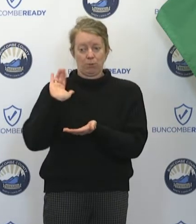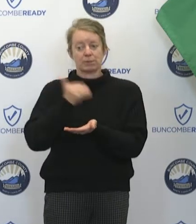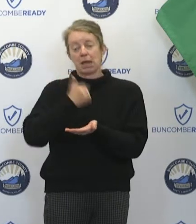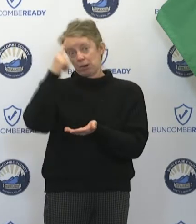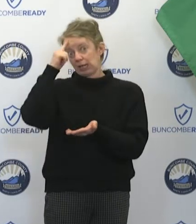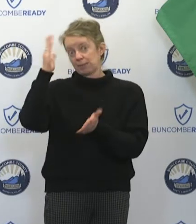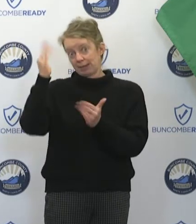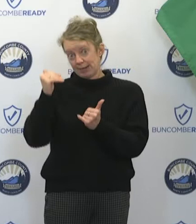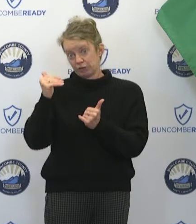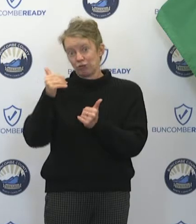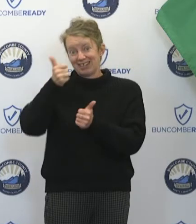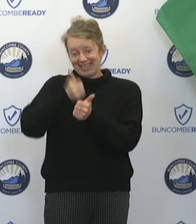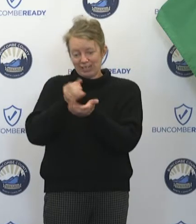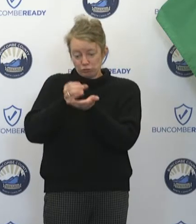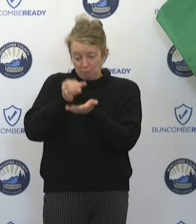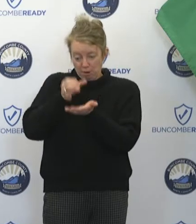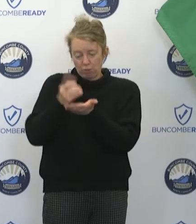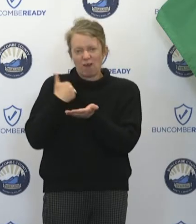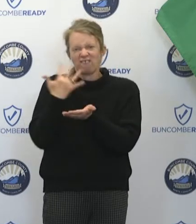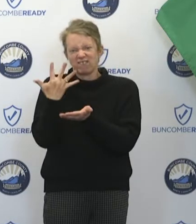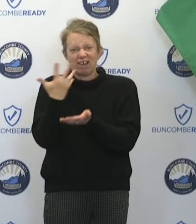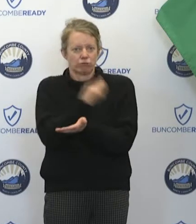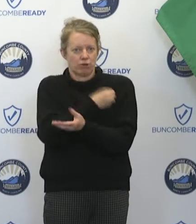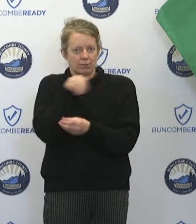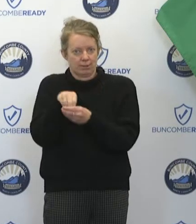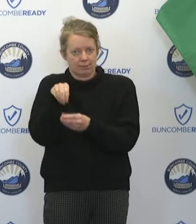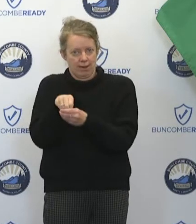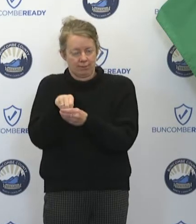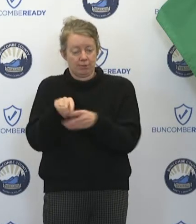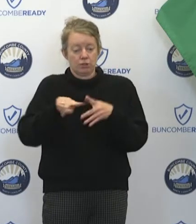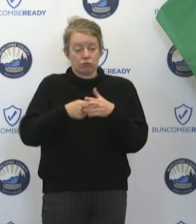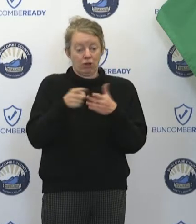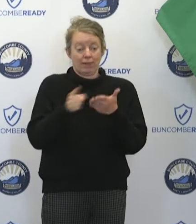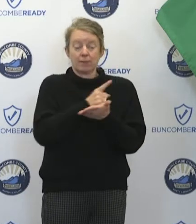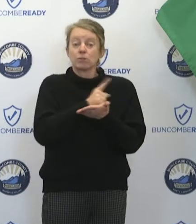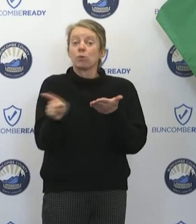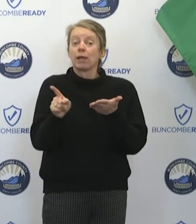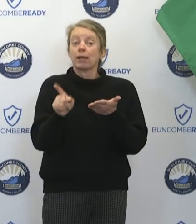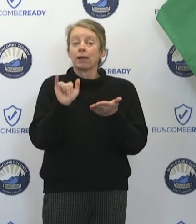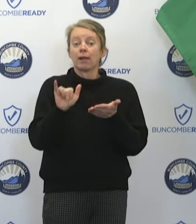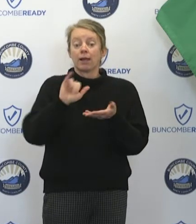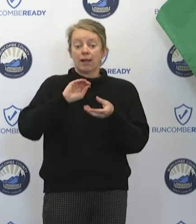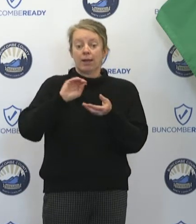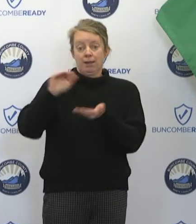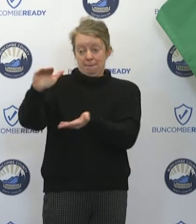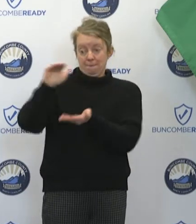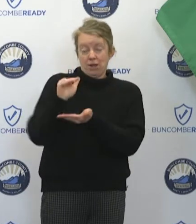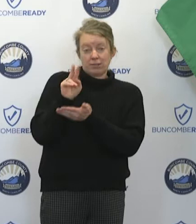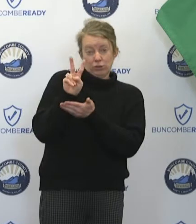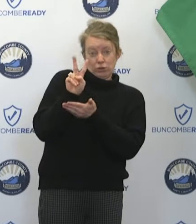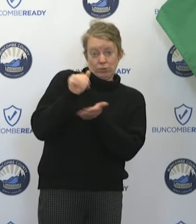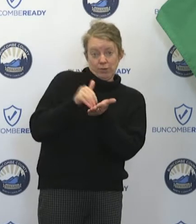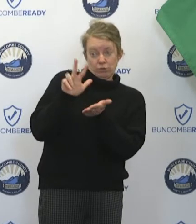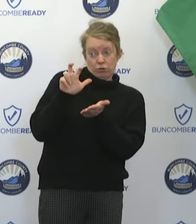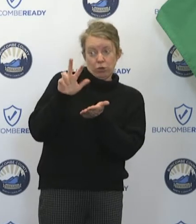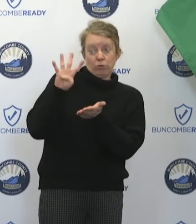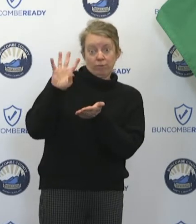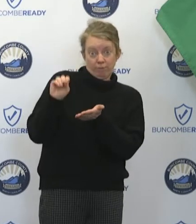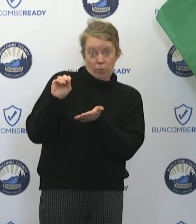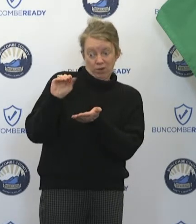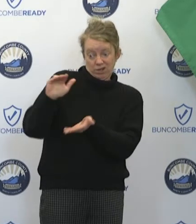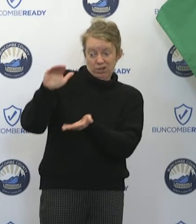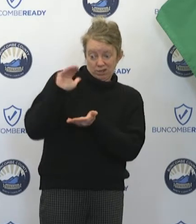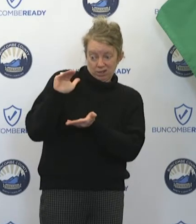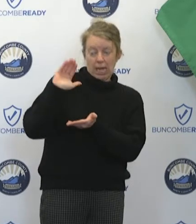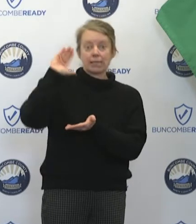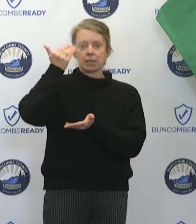of 5 doses per vaccine bottle. Beginning this week, our baseline allocation will be 2,340 doses. This